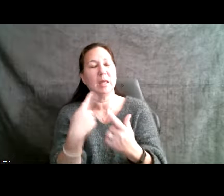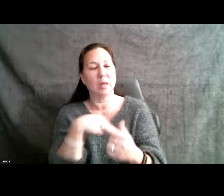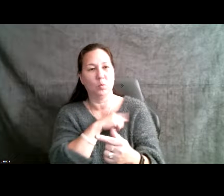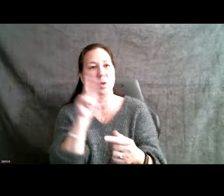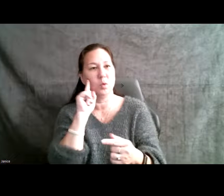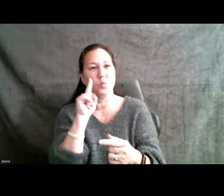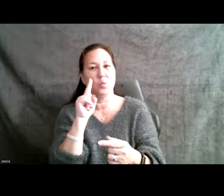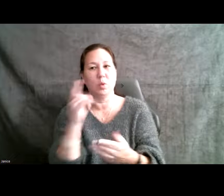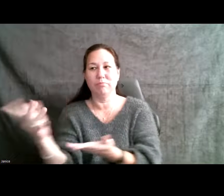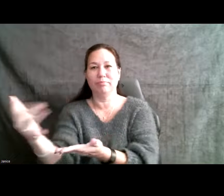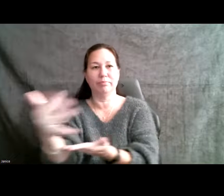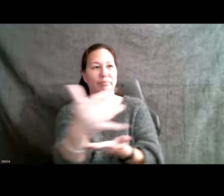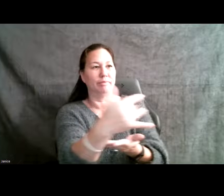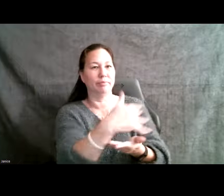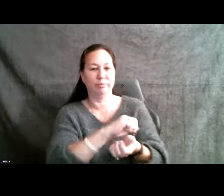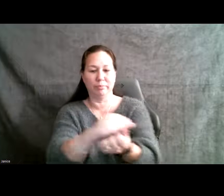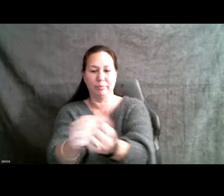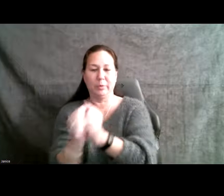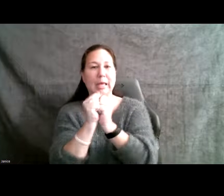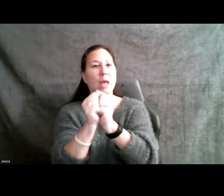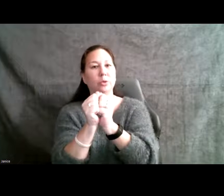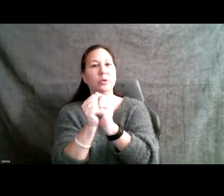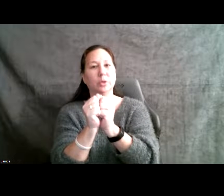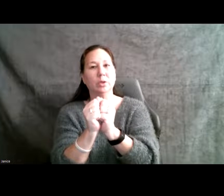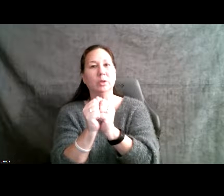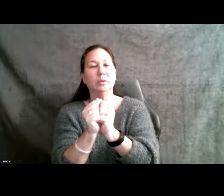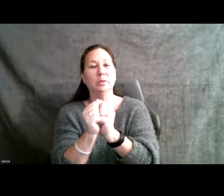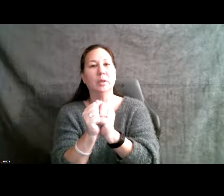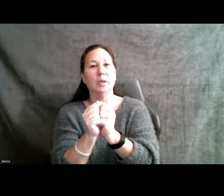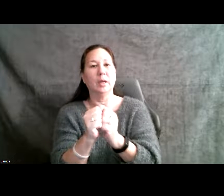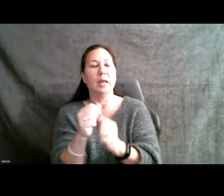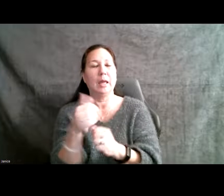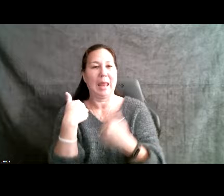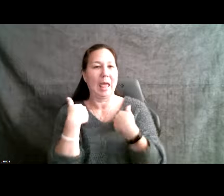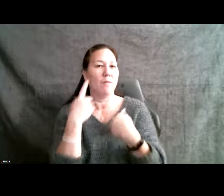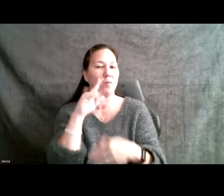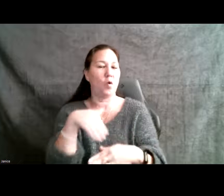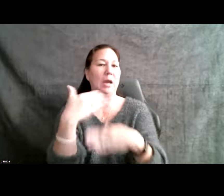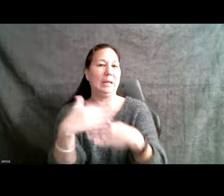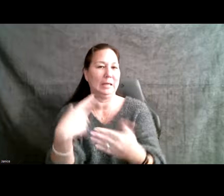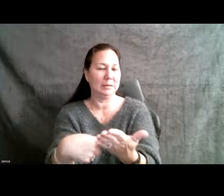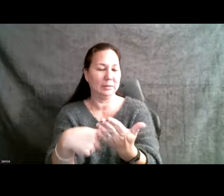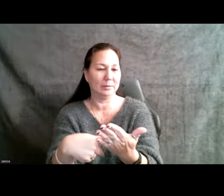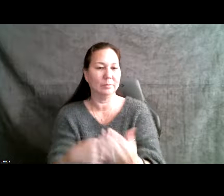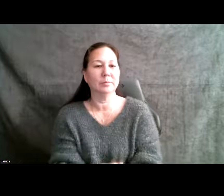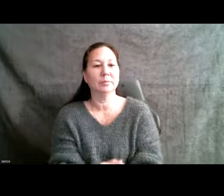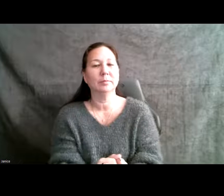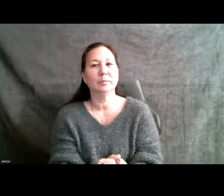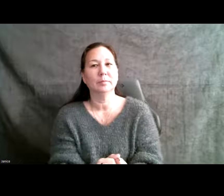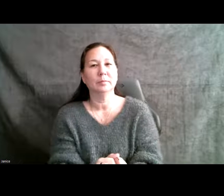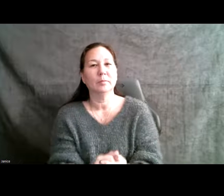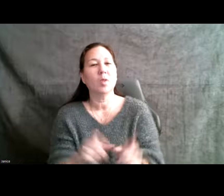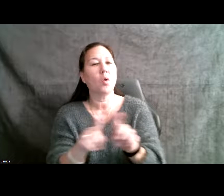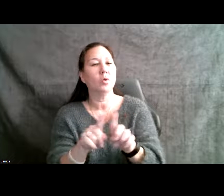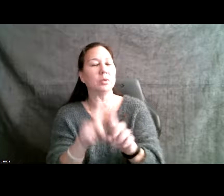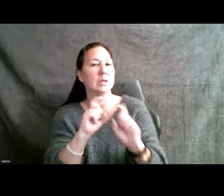and put them together in some way so that it can help our discussion for next time. And it will also give you a chance